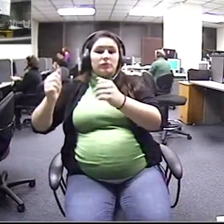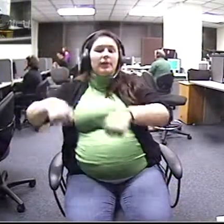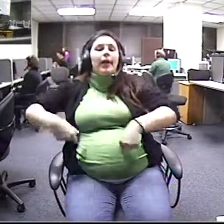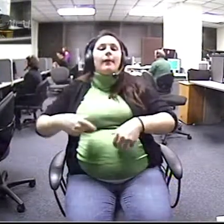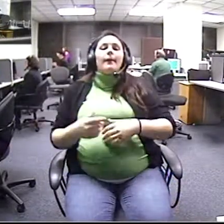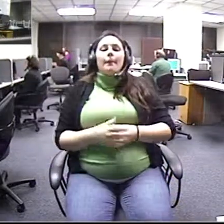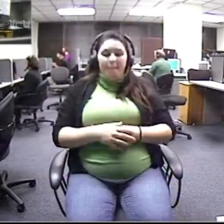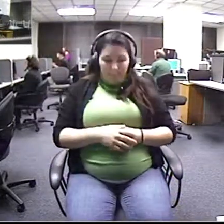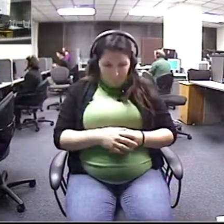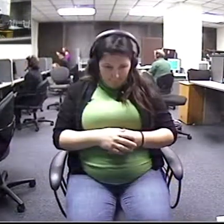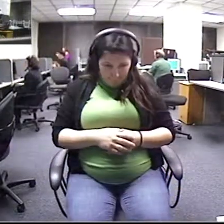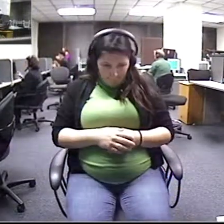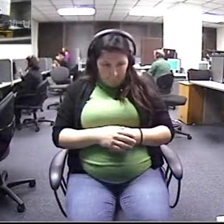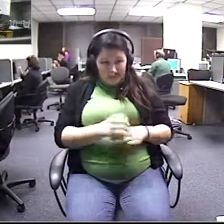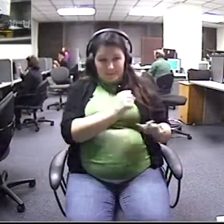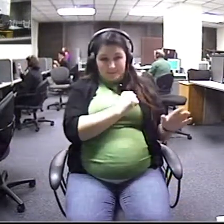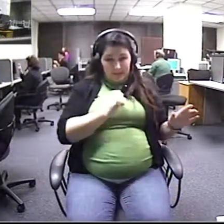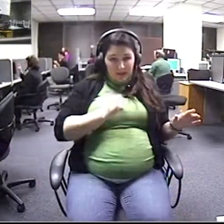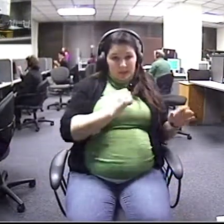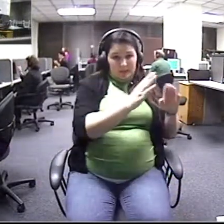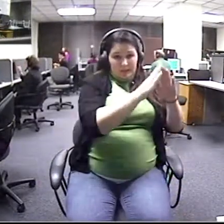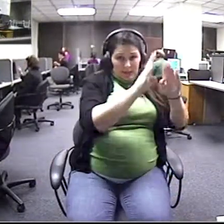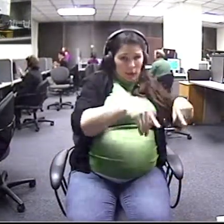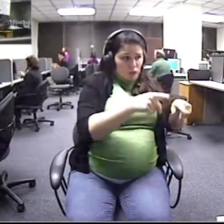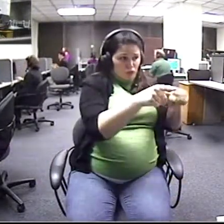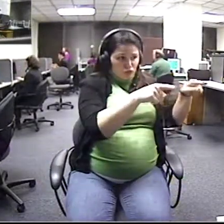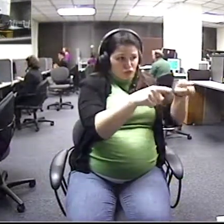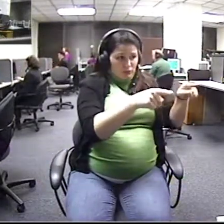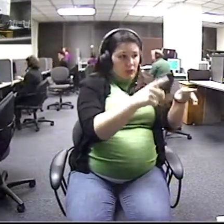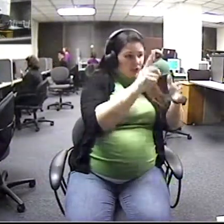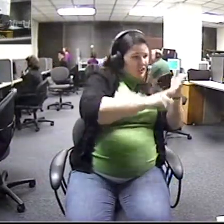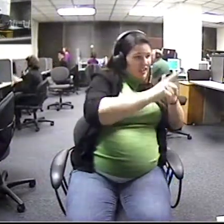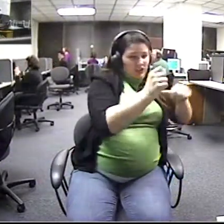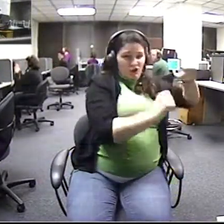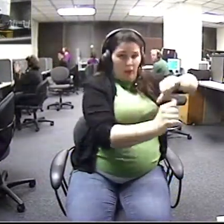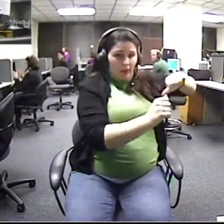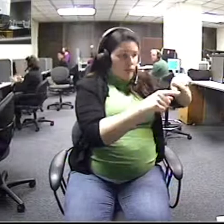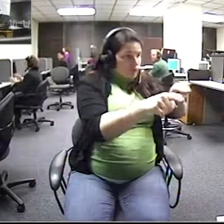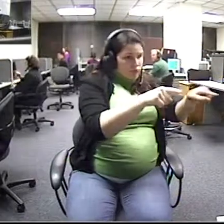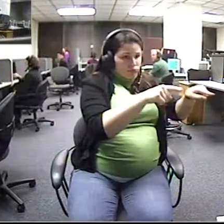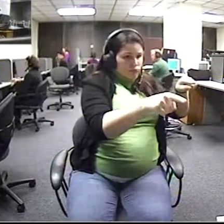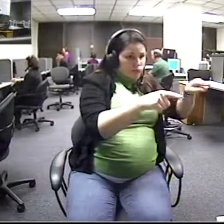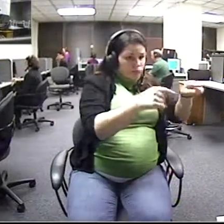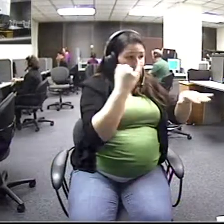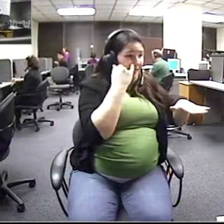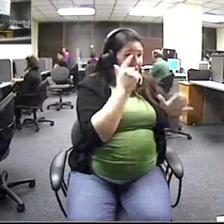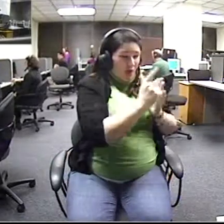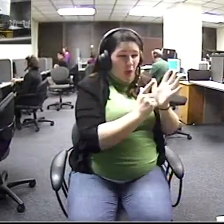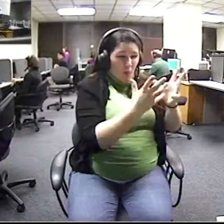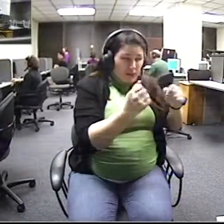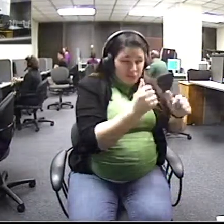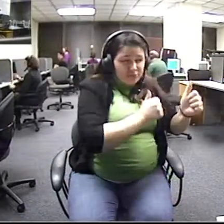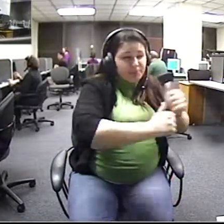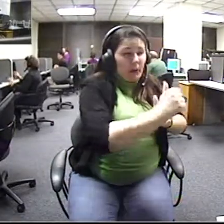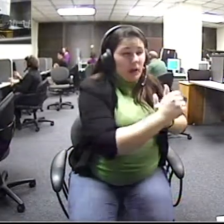The Senate and House can check each other, since a bill must pass both houses before it becomes a law.